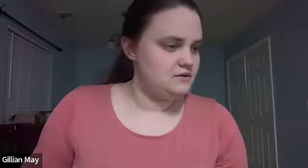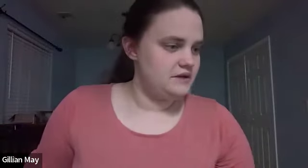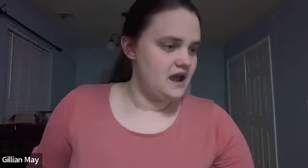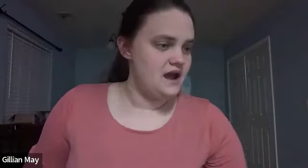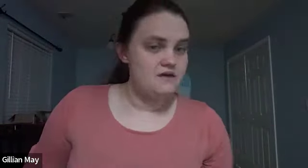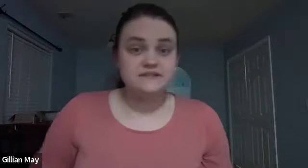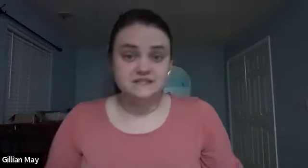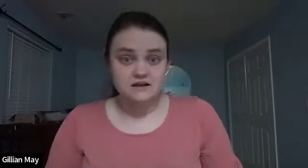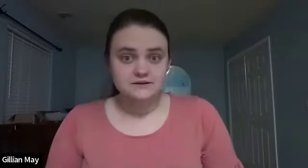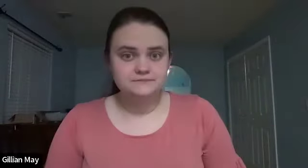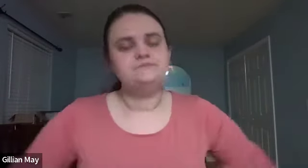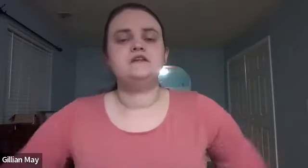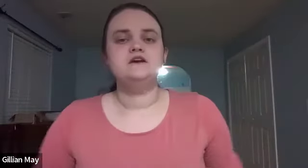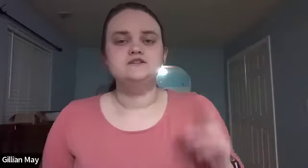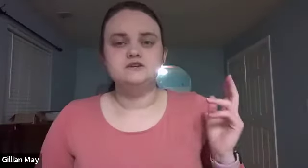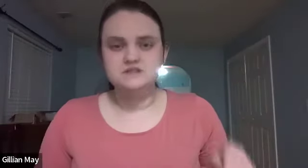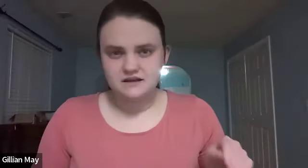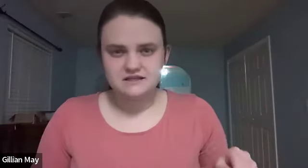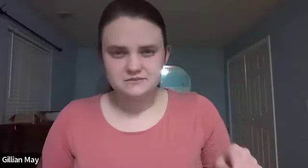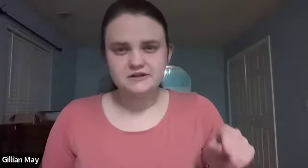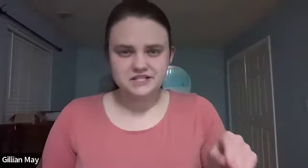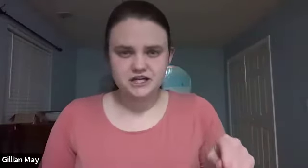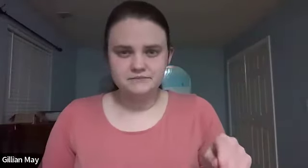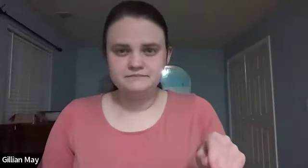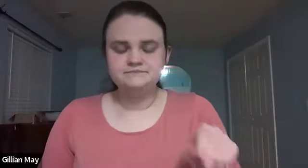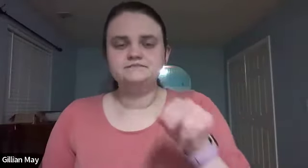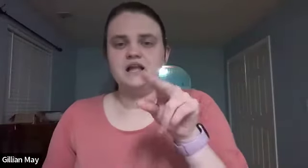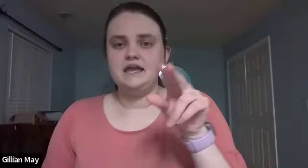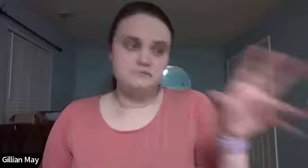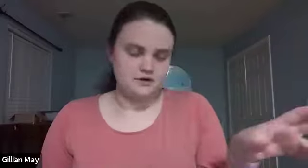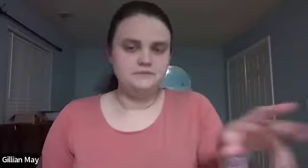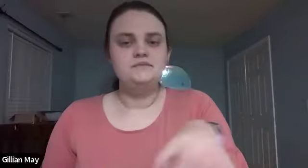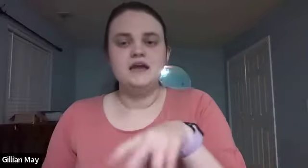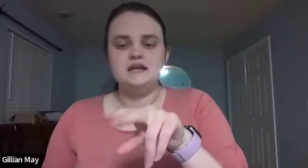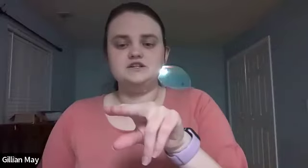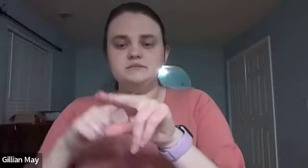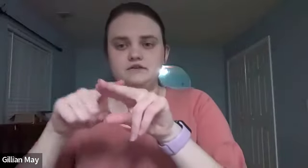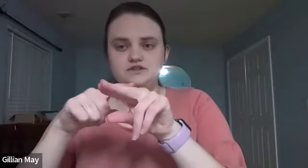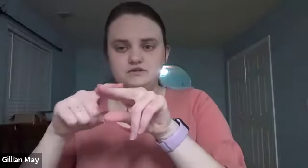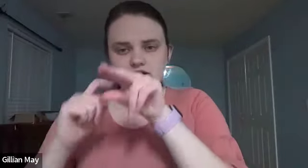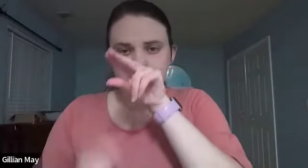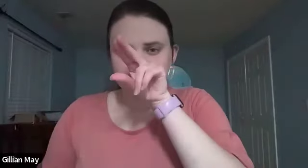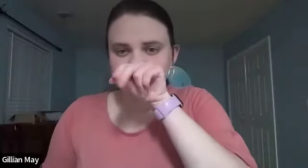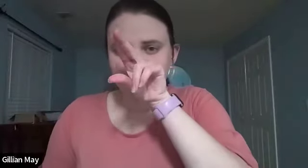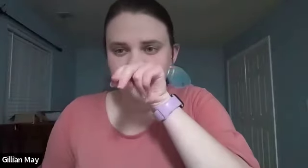Then we have duck. So duck is similar to chicken and bird, and it's going to be those 2 fingers.